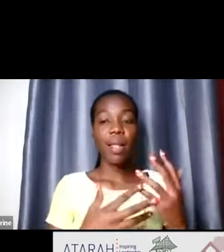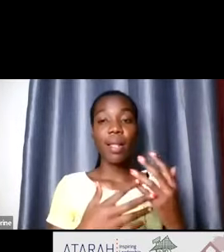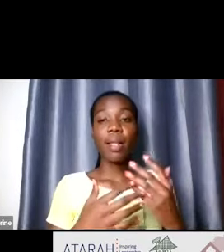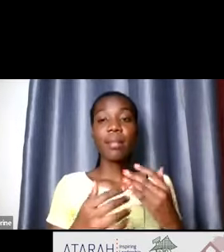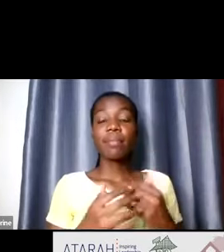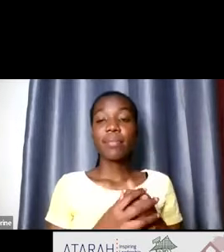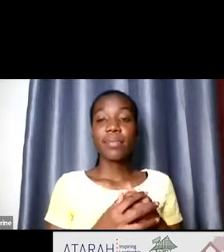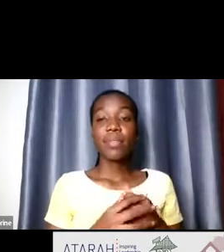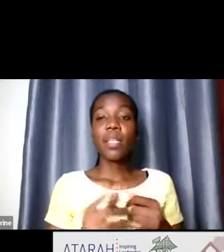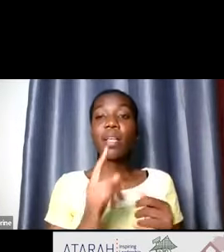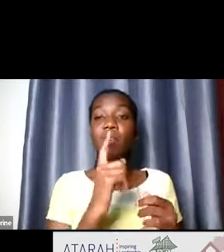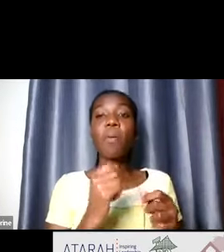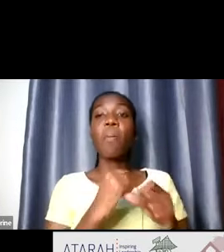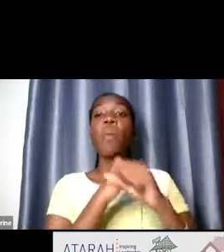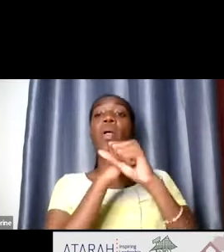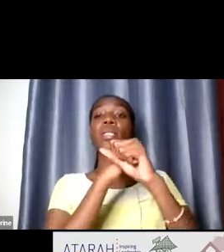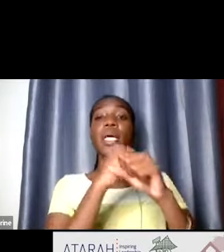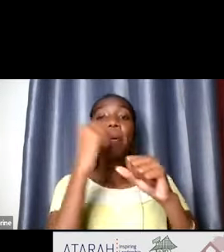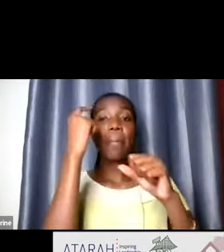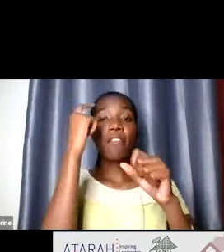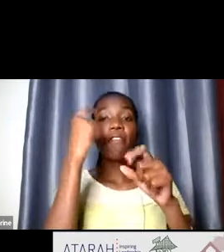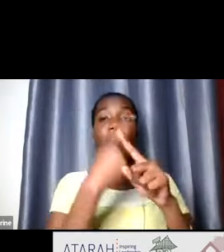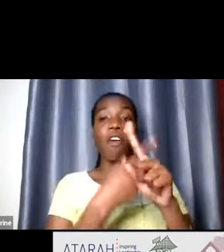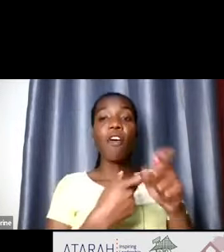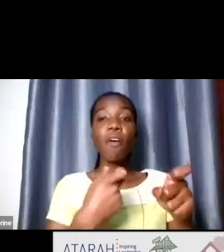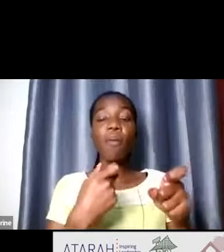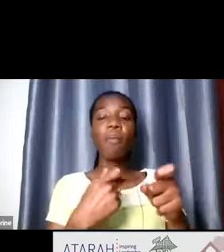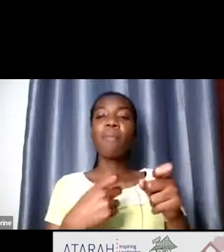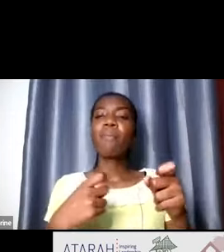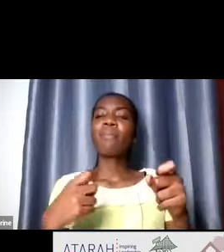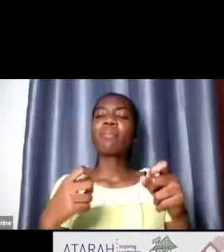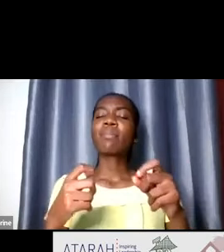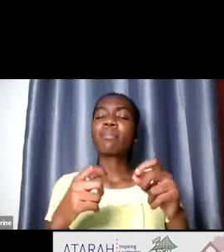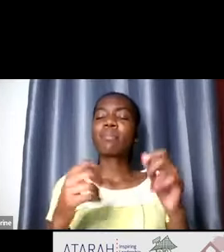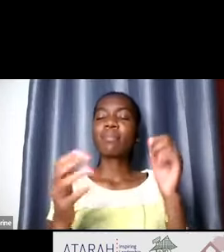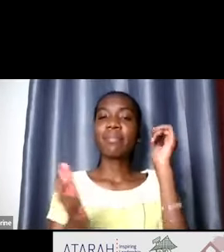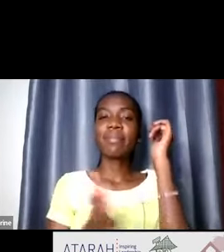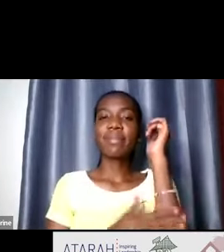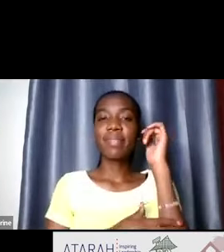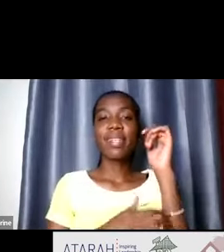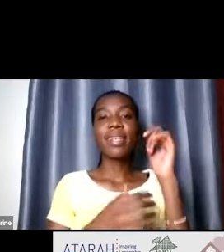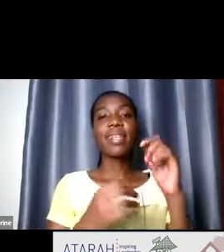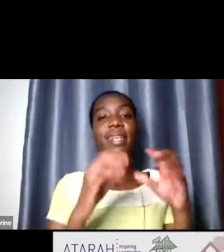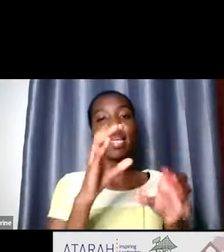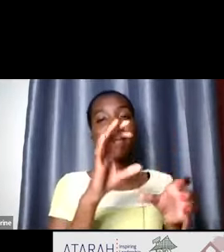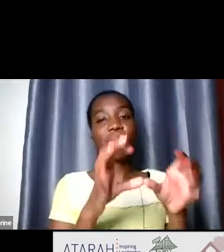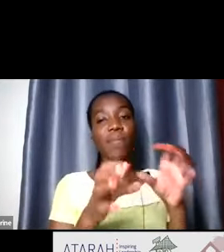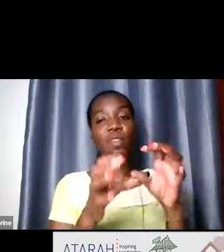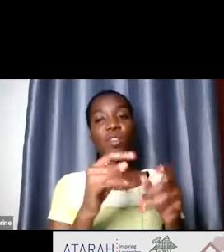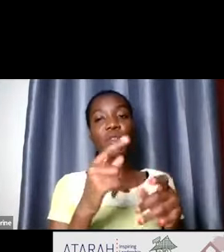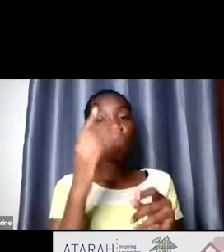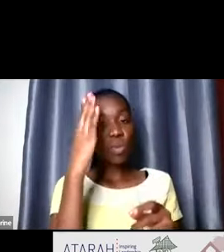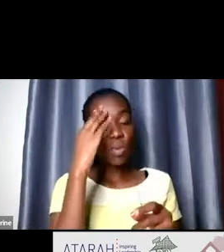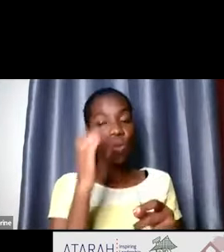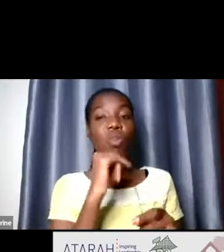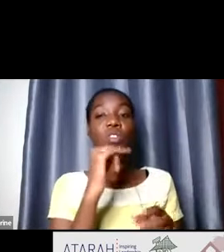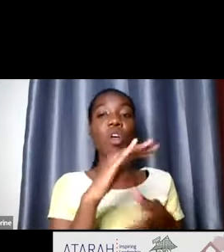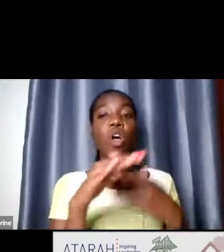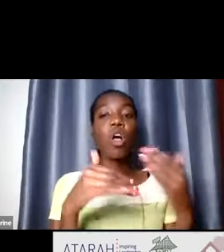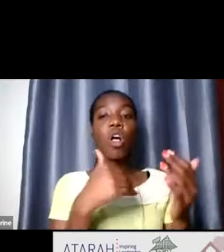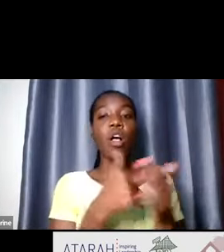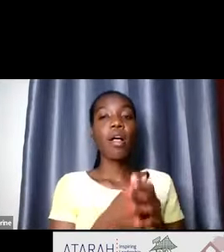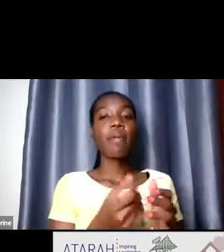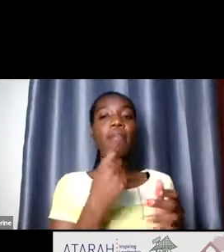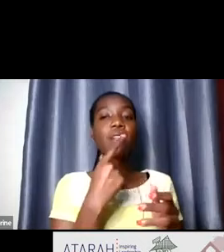It protects the brain from harmful organisms, chemicals. Do you know that not all medicine we take go